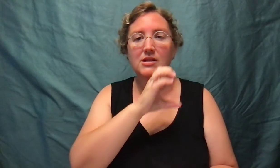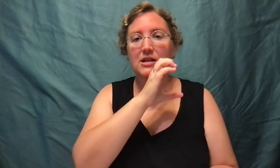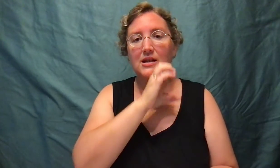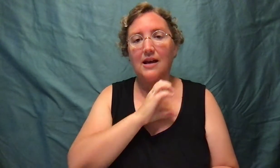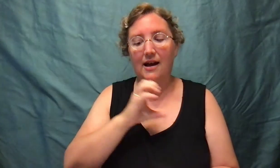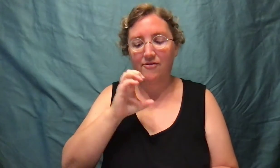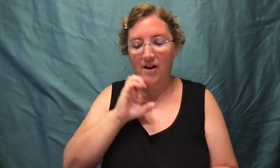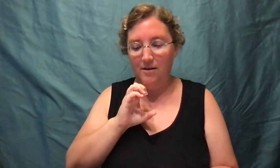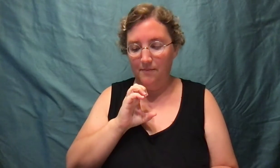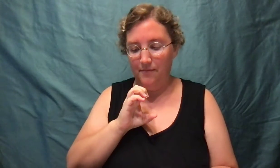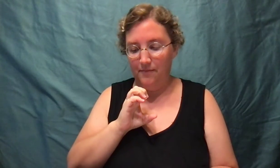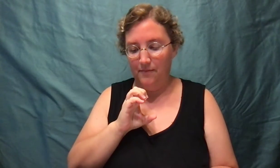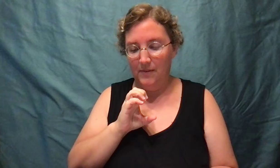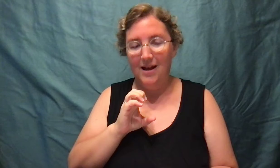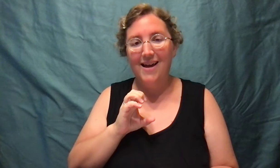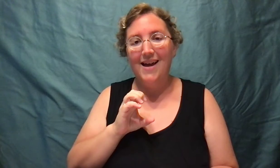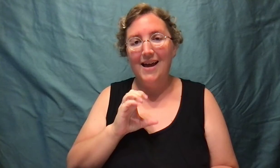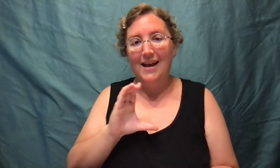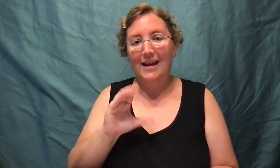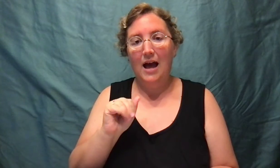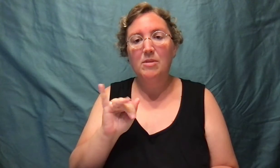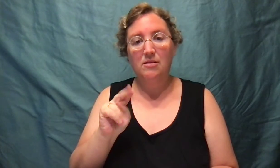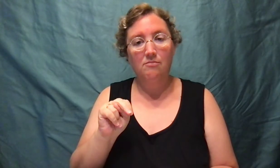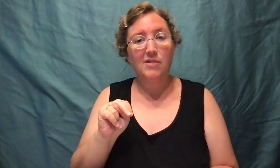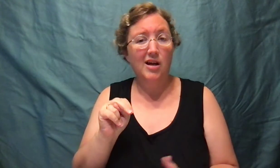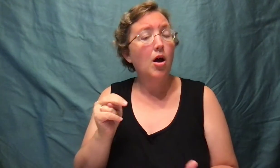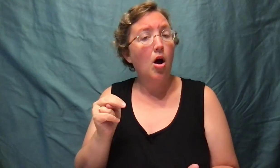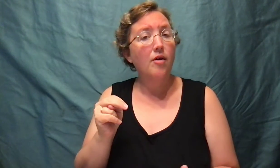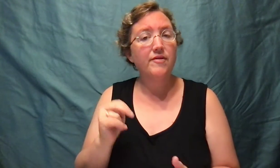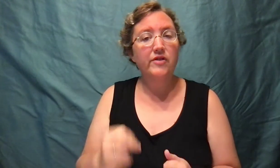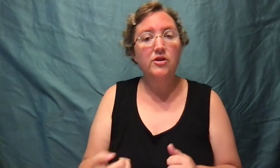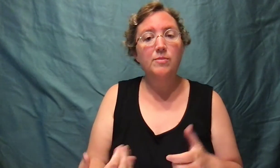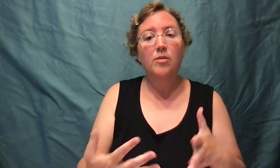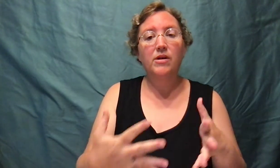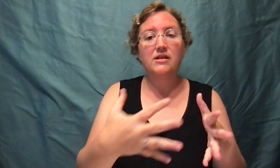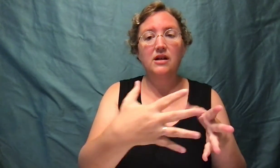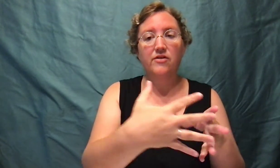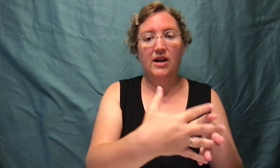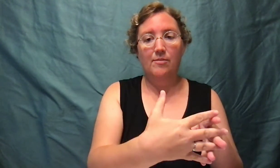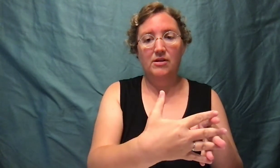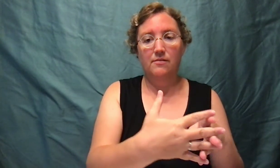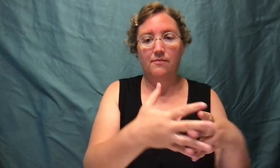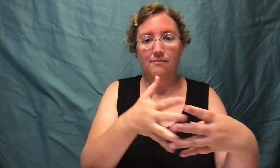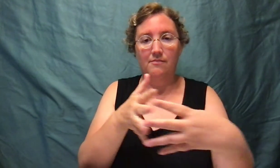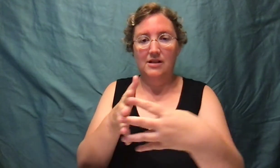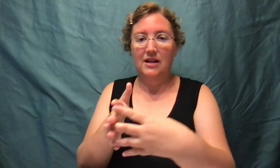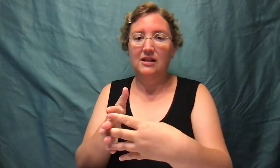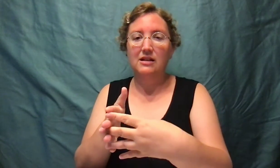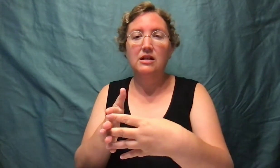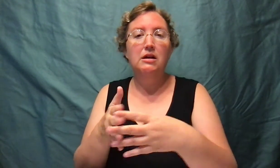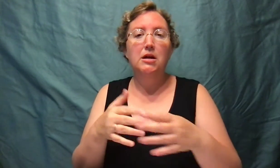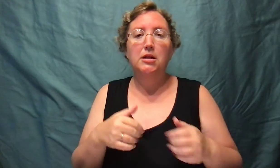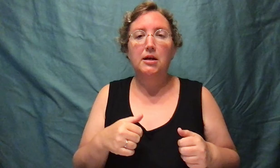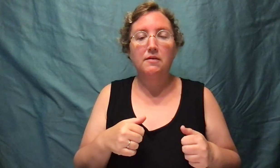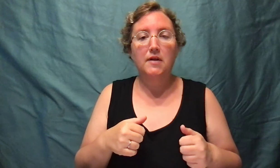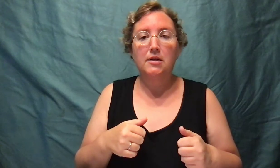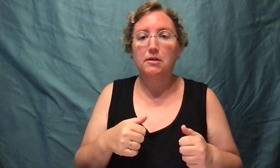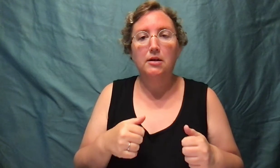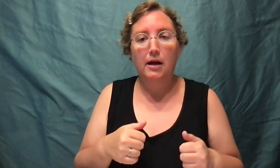C, cafe. Cabin, again, often fingerspelled, but a sign for cabin is like this. Think of like Little House on